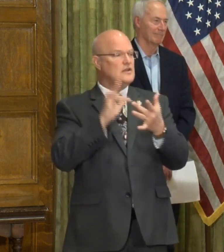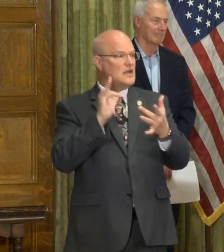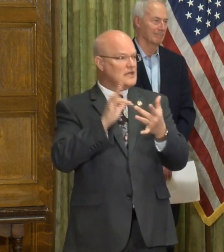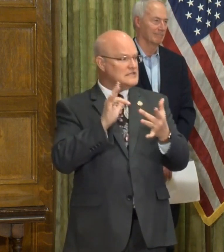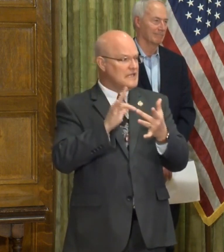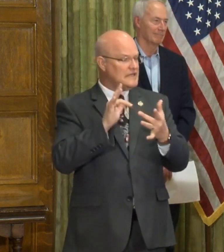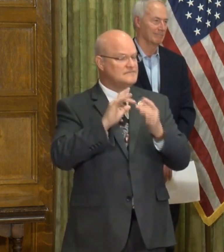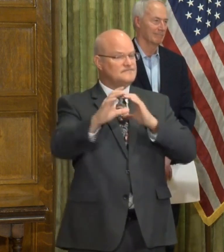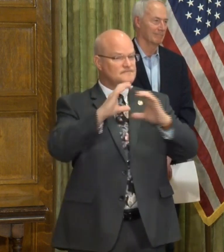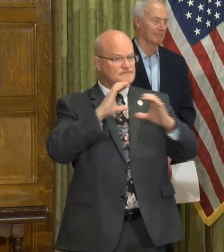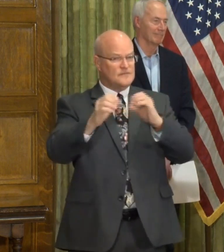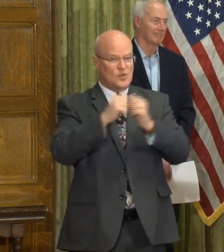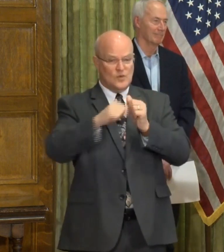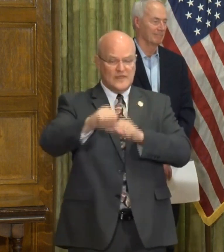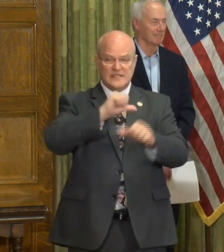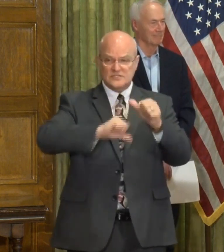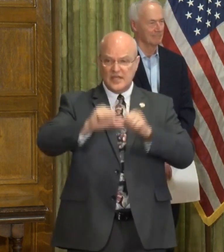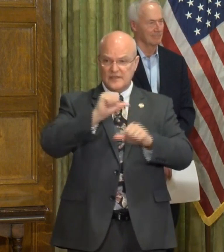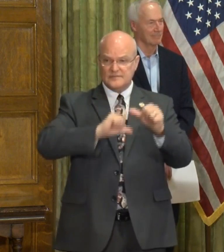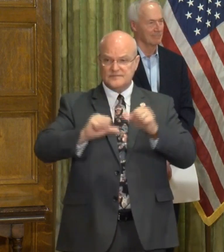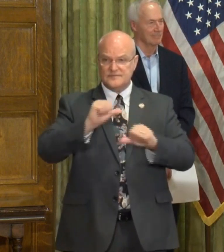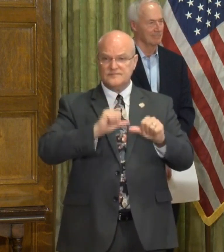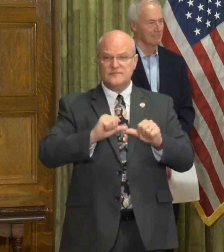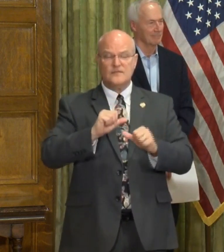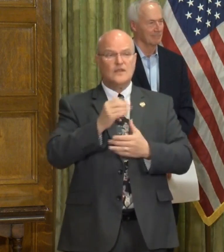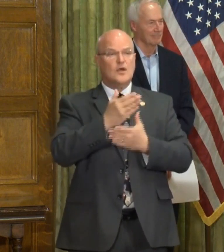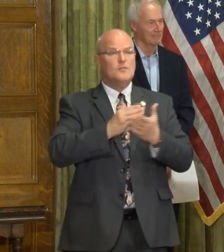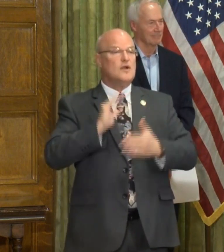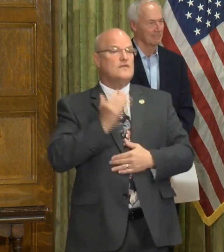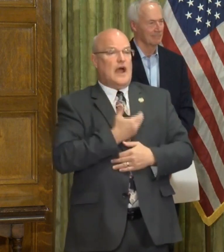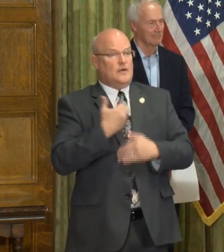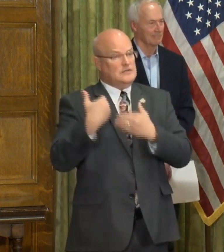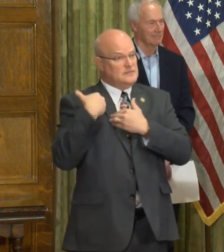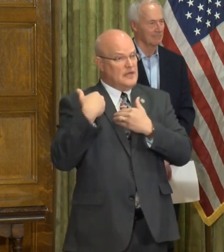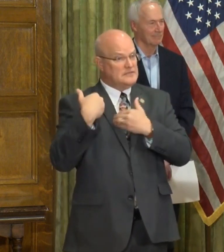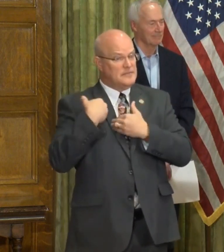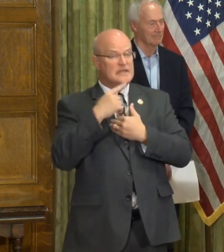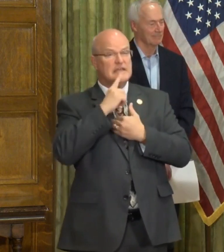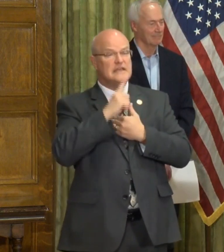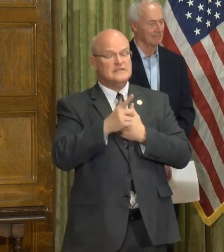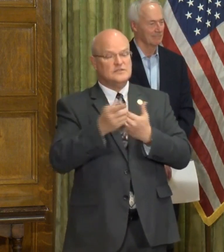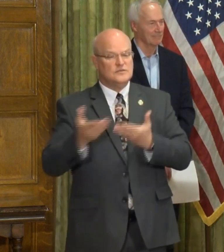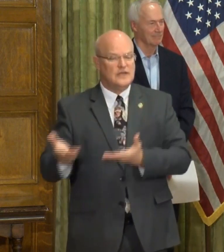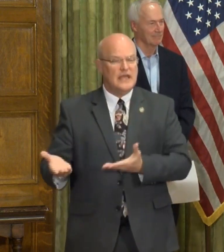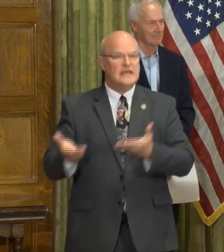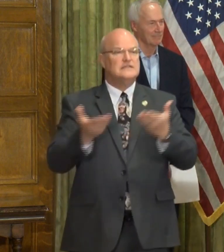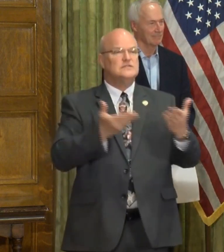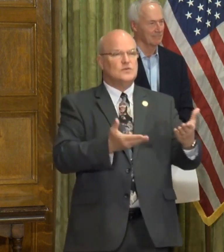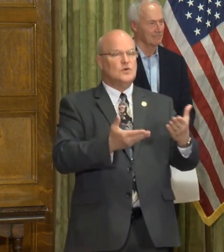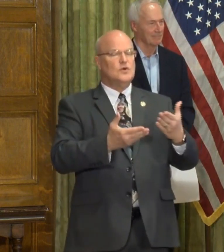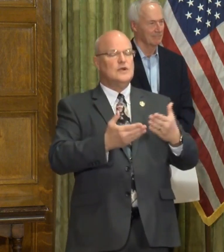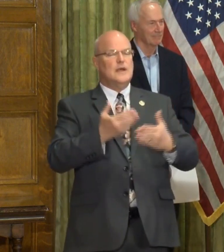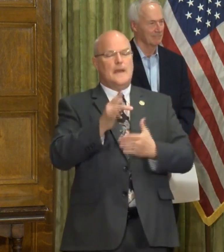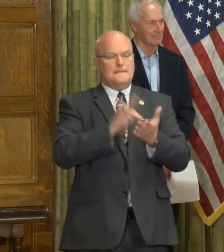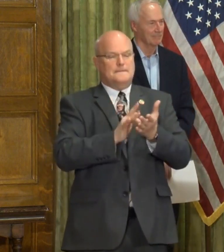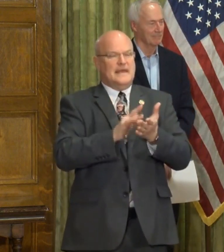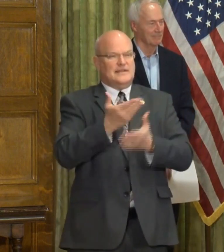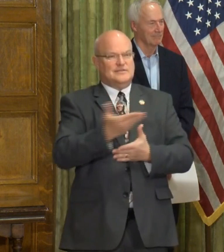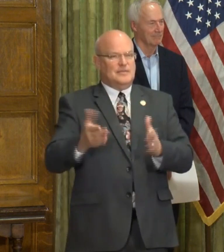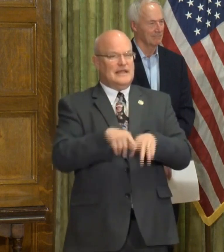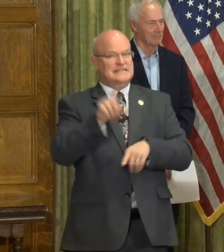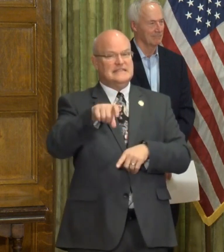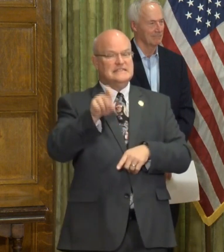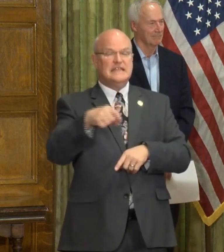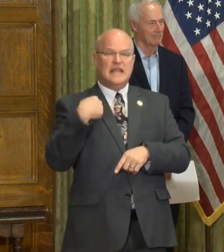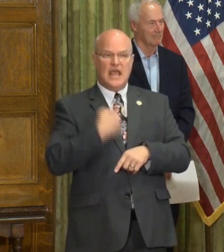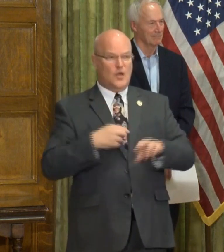regular communication with each other. Part of our responsibility is to escort or guard medical supplies